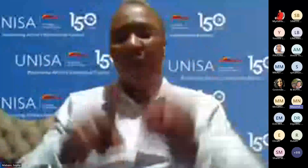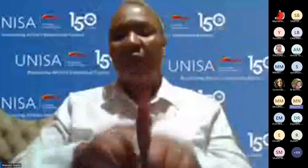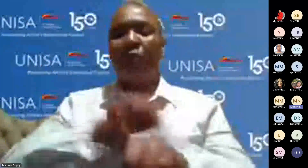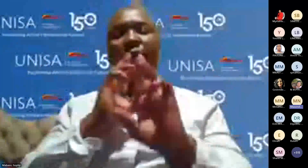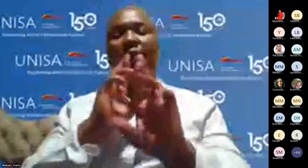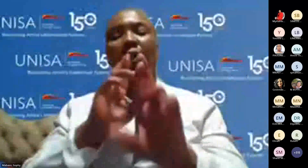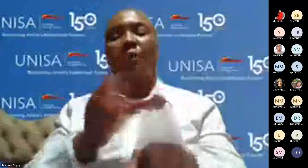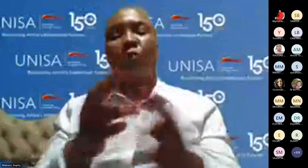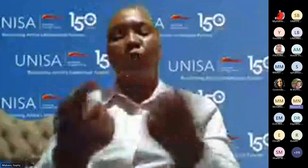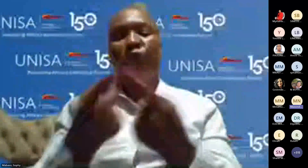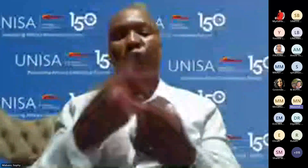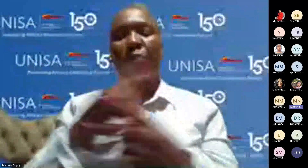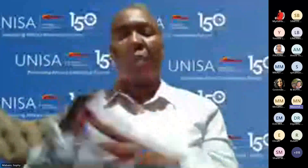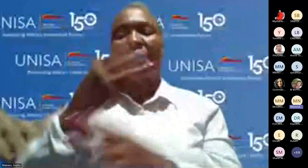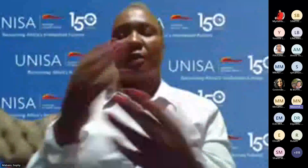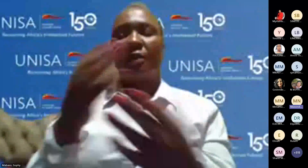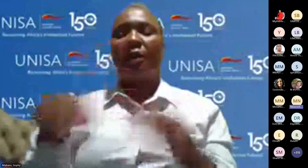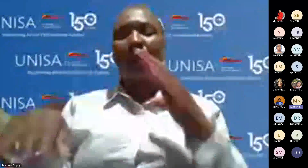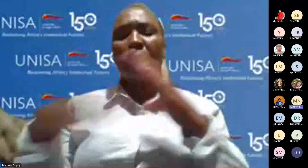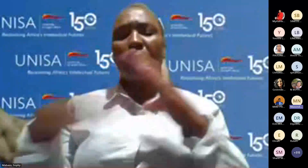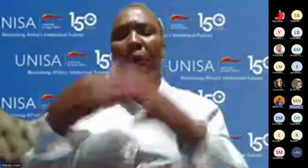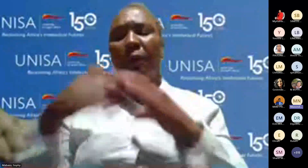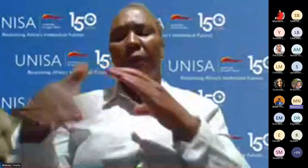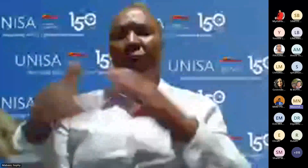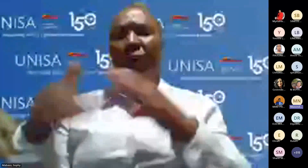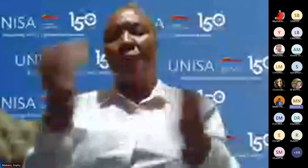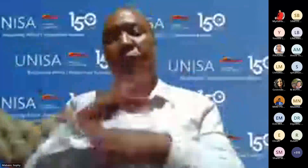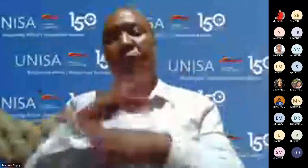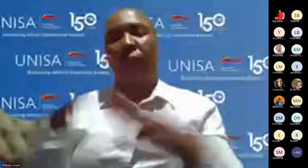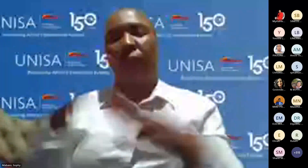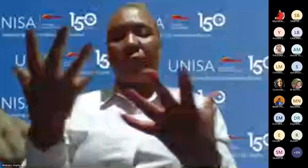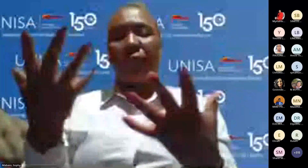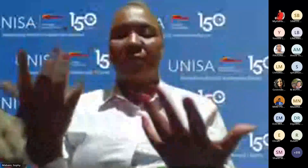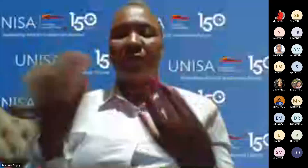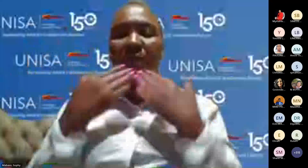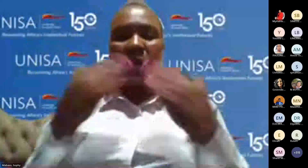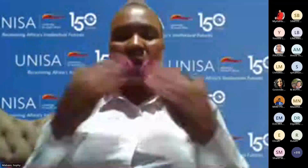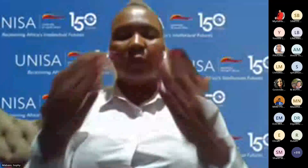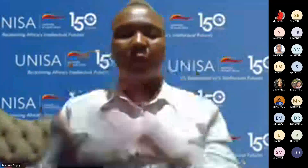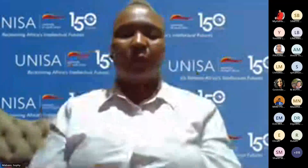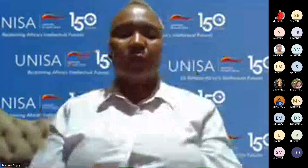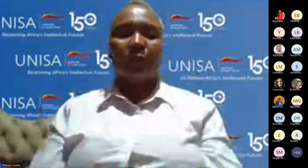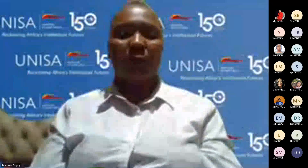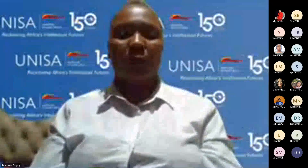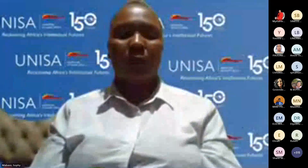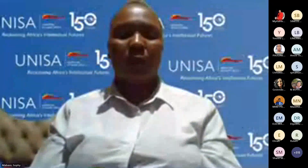And yeah, that's all. Thank you.